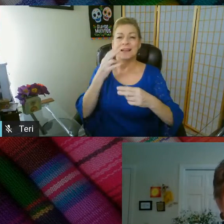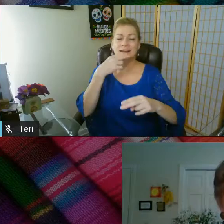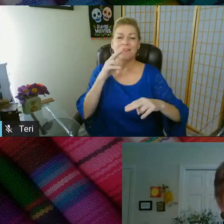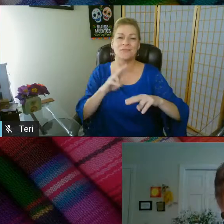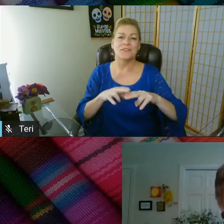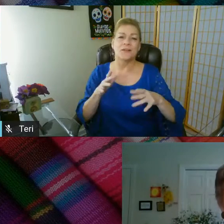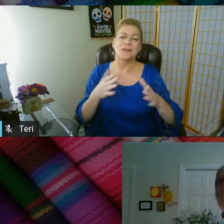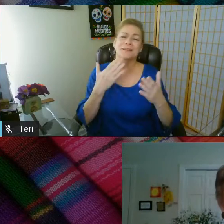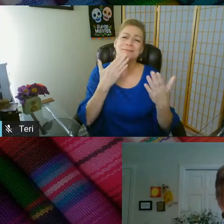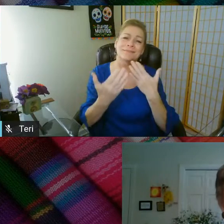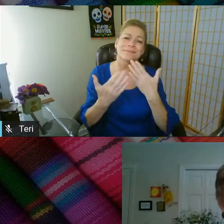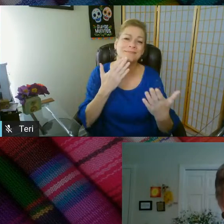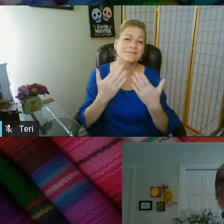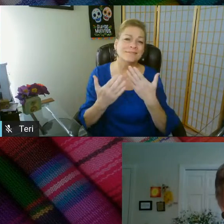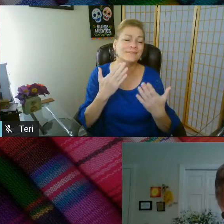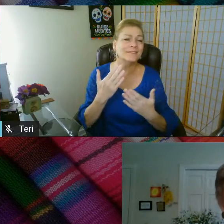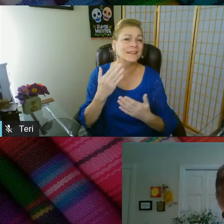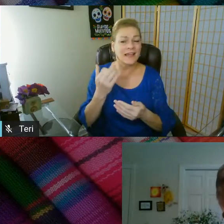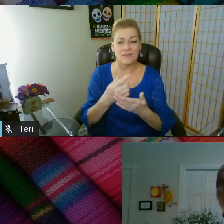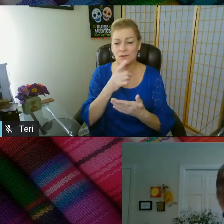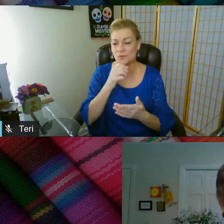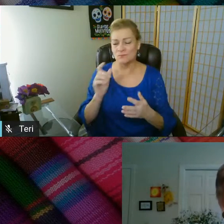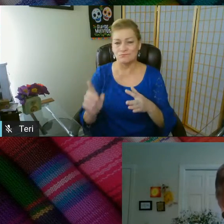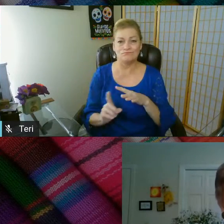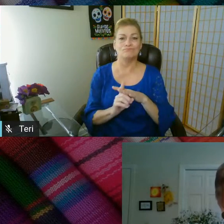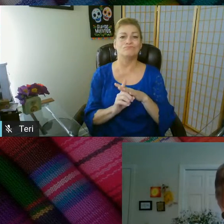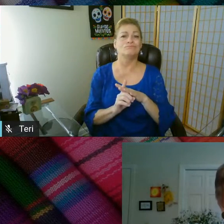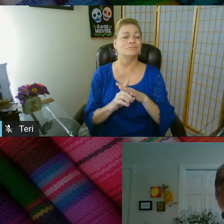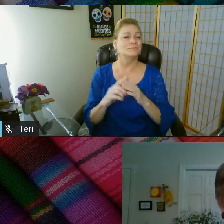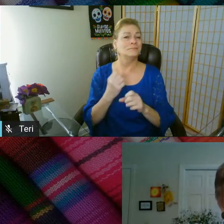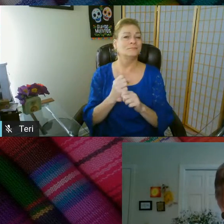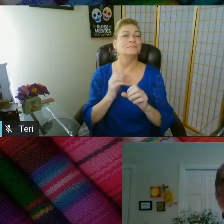you so much to everyone who showed up to make that such a spectacular